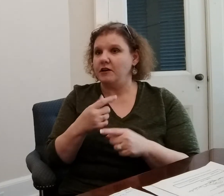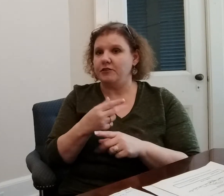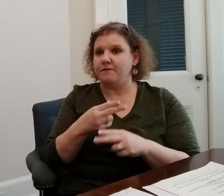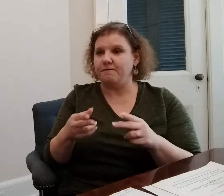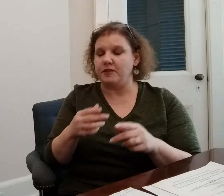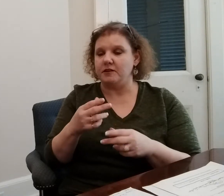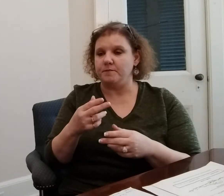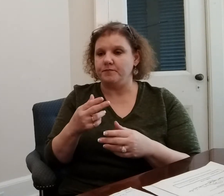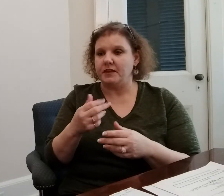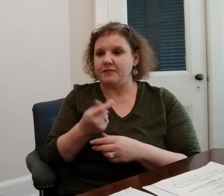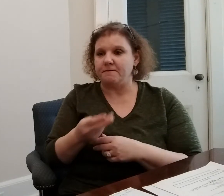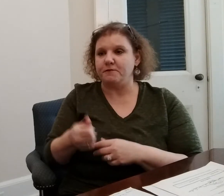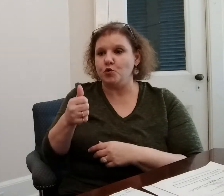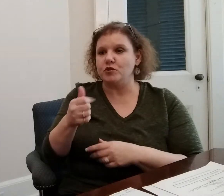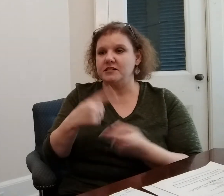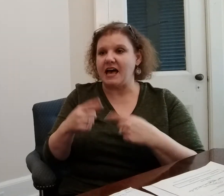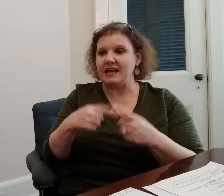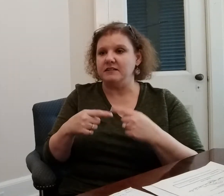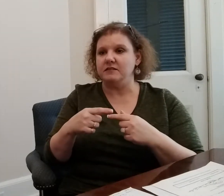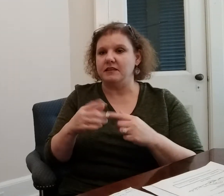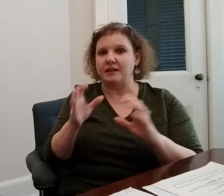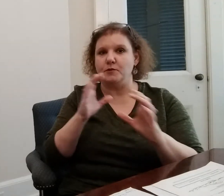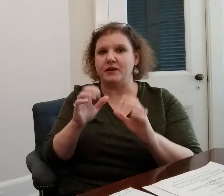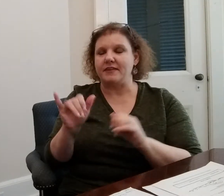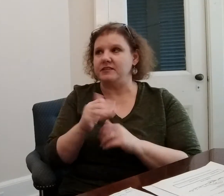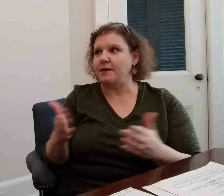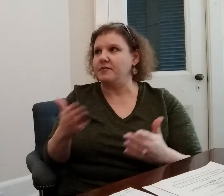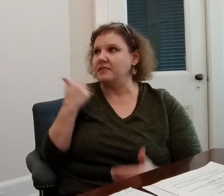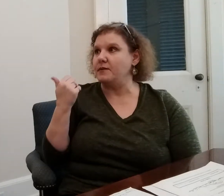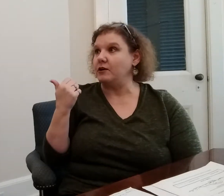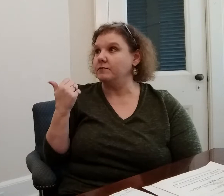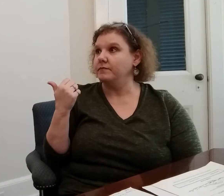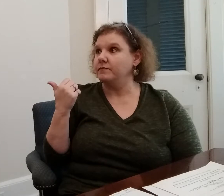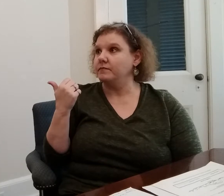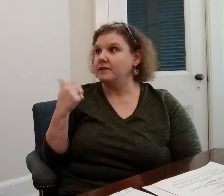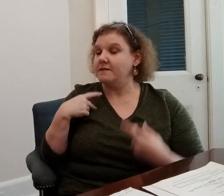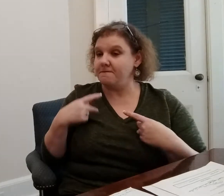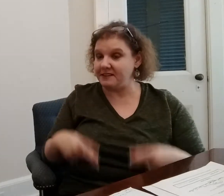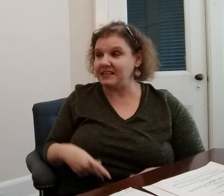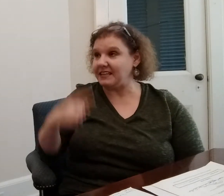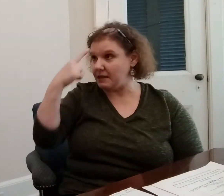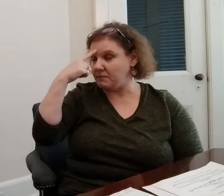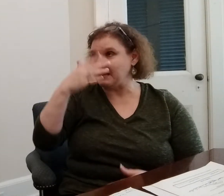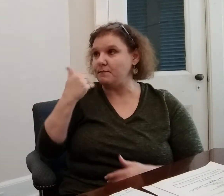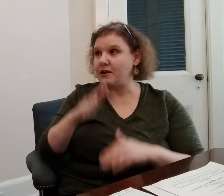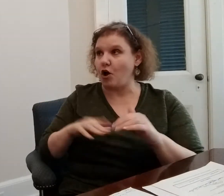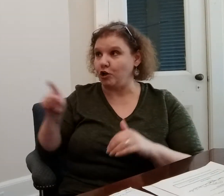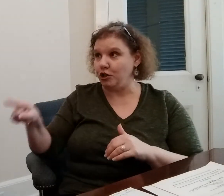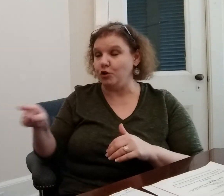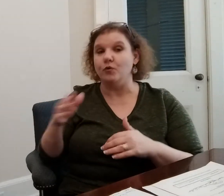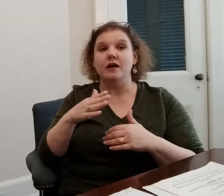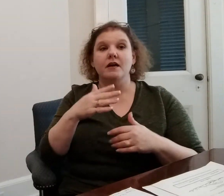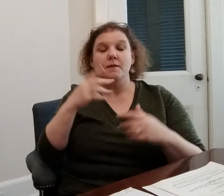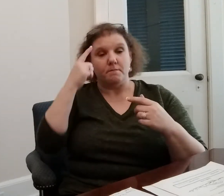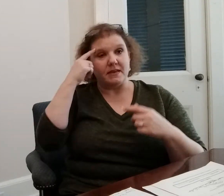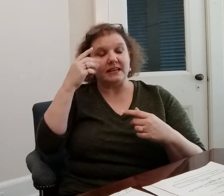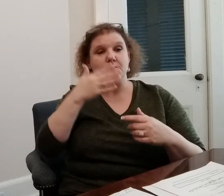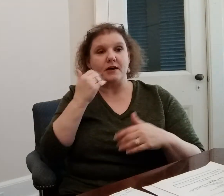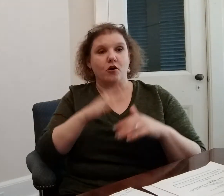the the fewer signs that communicate the same thing the better okay physically and mentally better on you